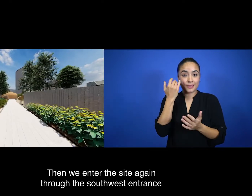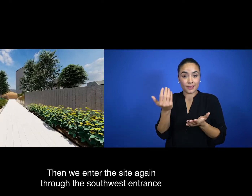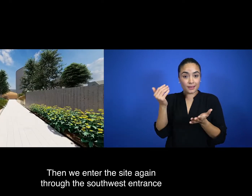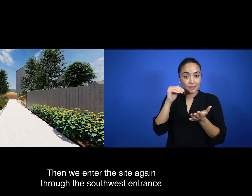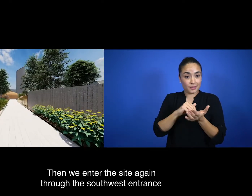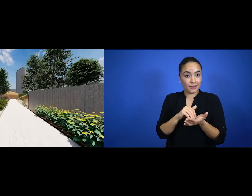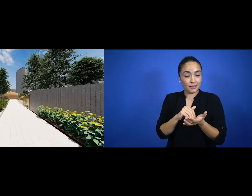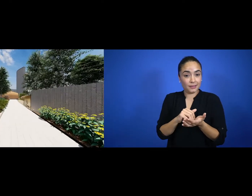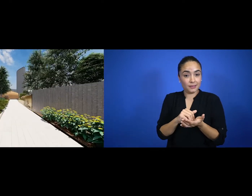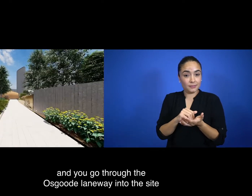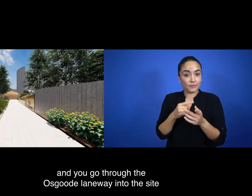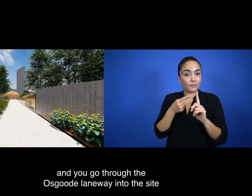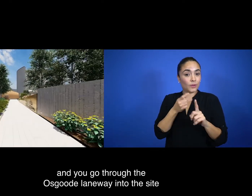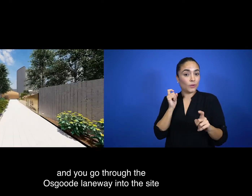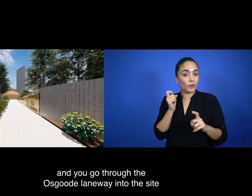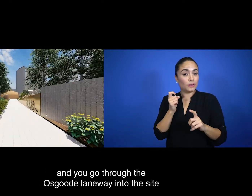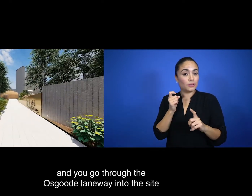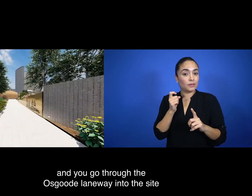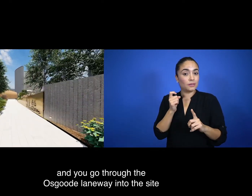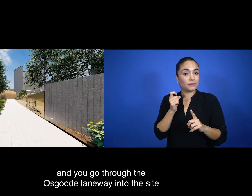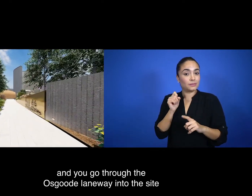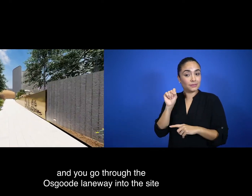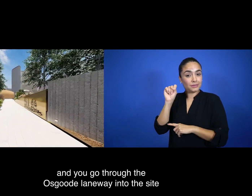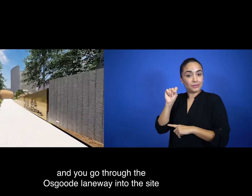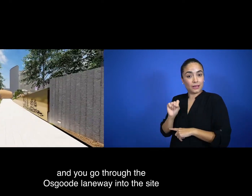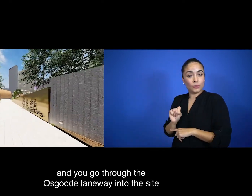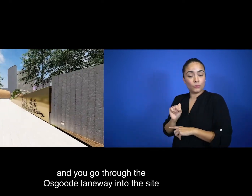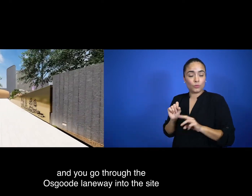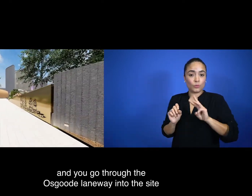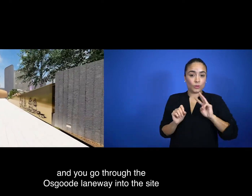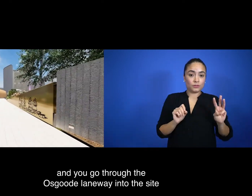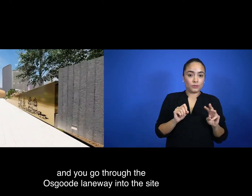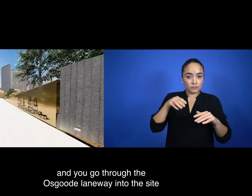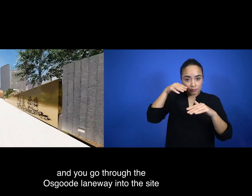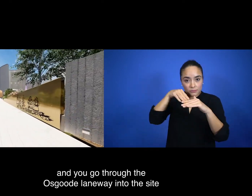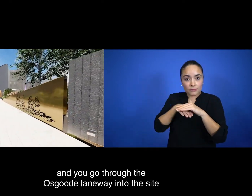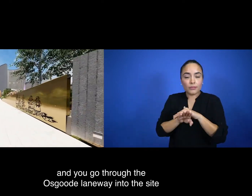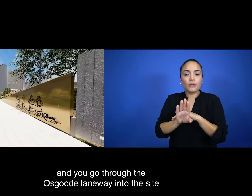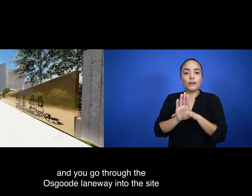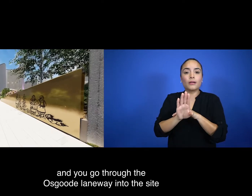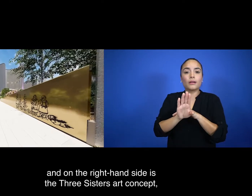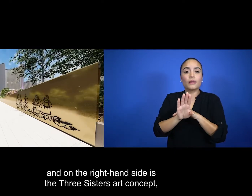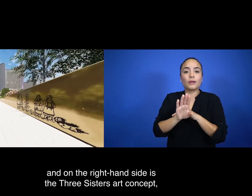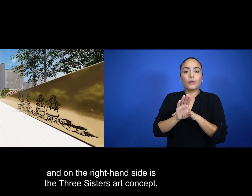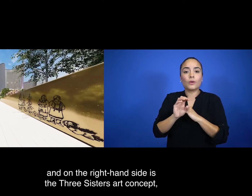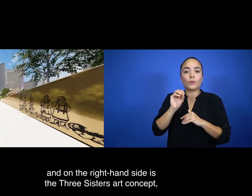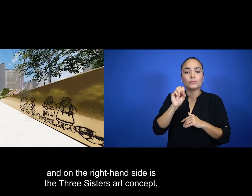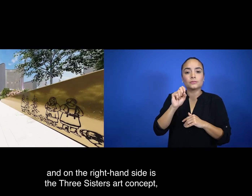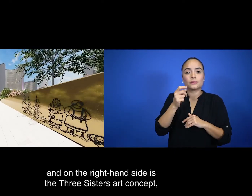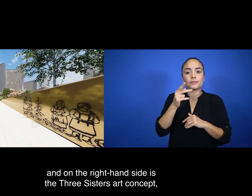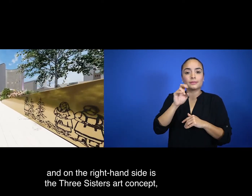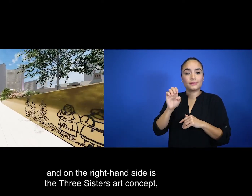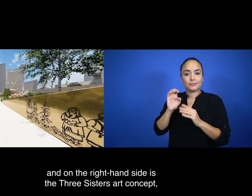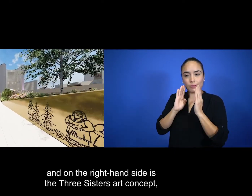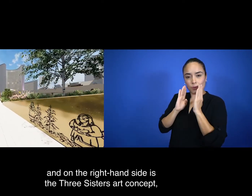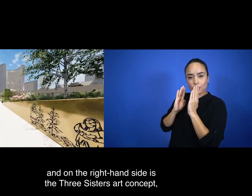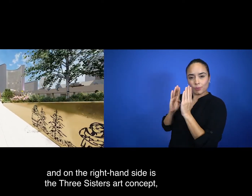southwest entrance, and you go through the Osgood Laneway into the site, and on the right hand side is the